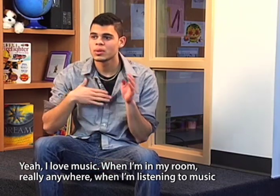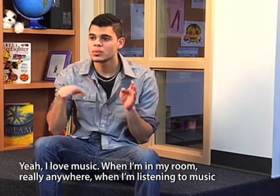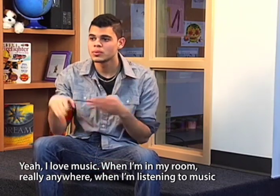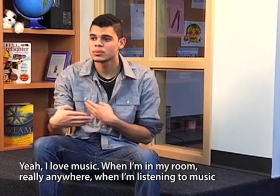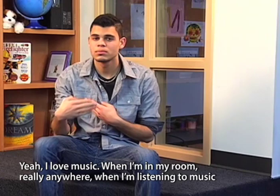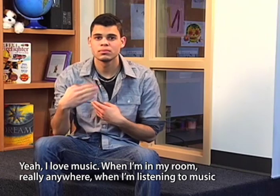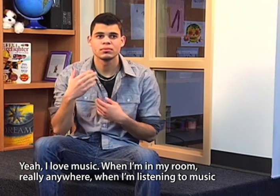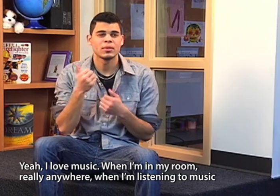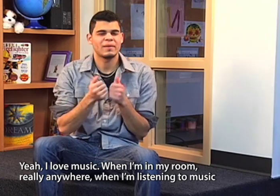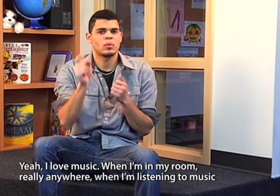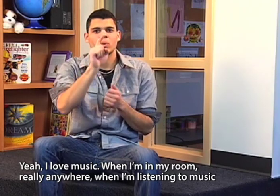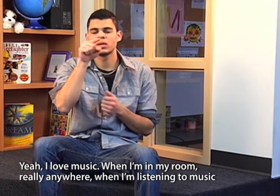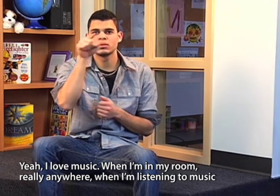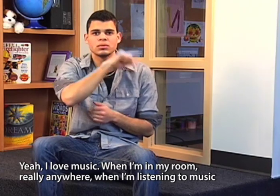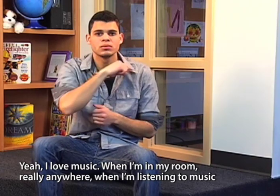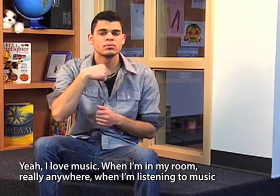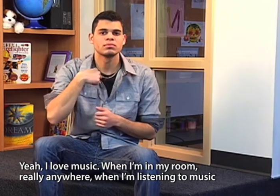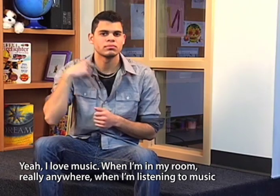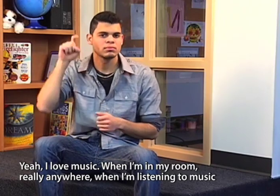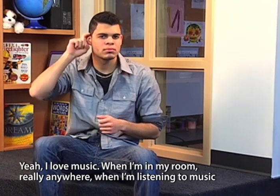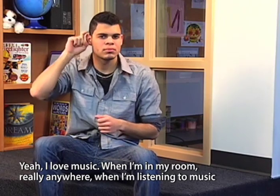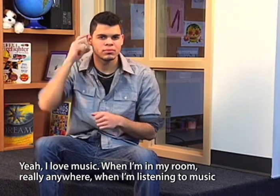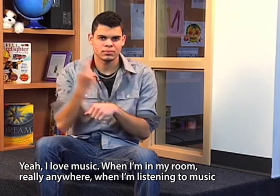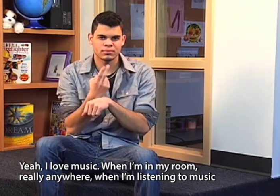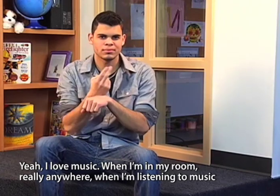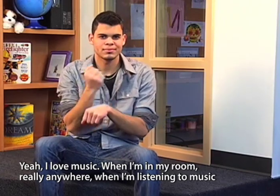When I'm in my room, really anywhere, when I'm